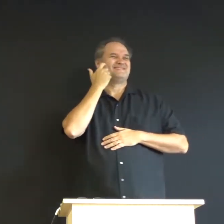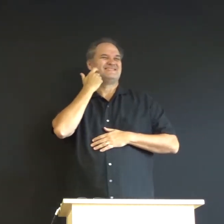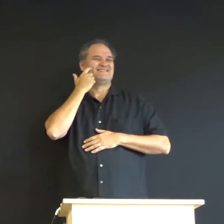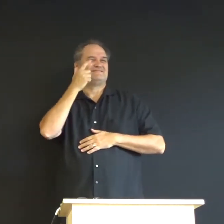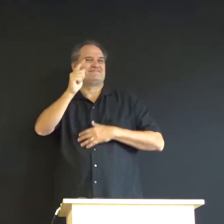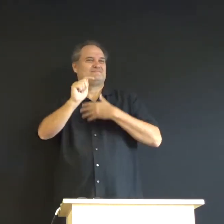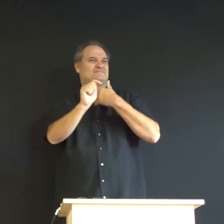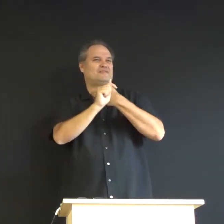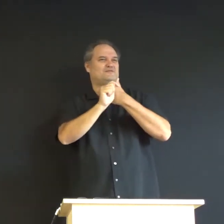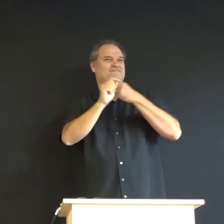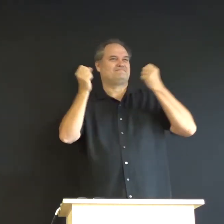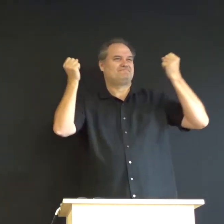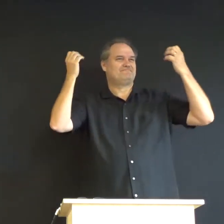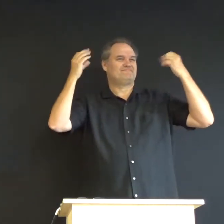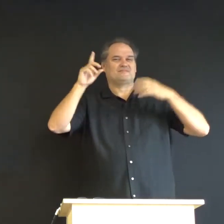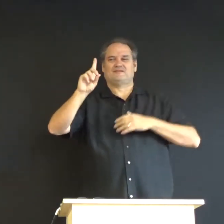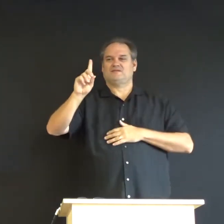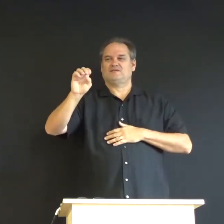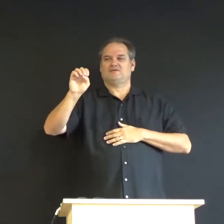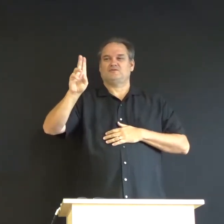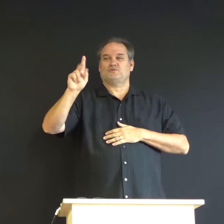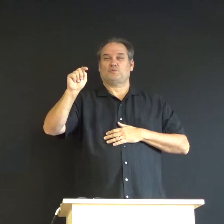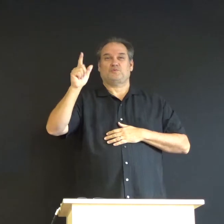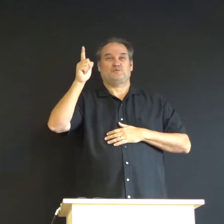can learn verses verse by verse.